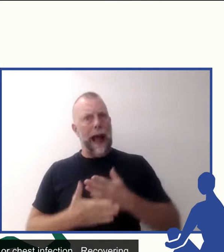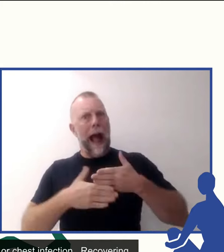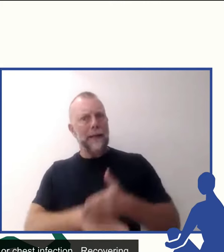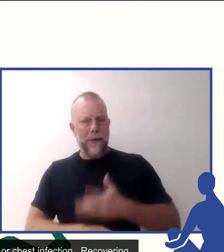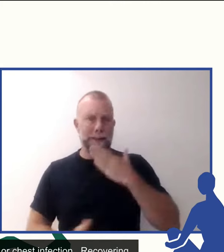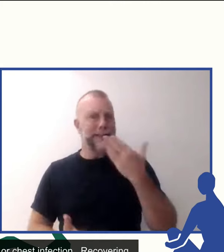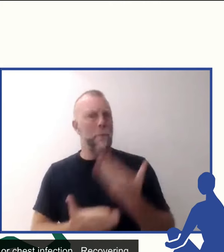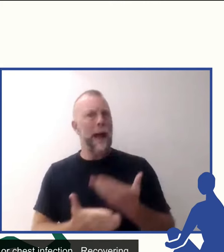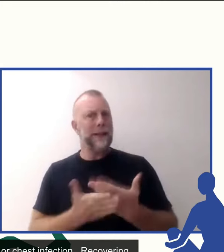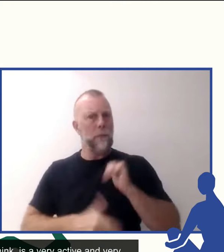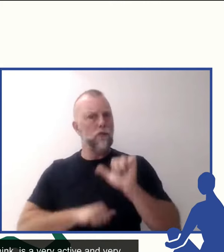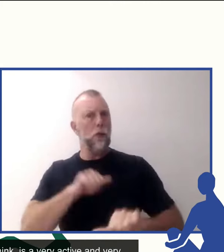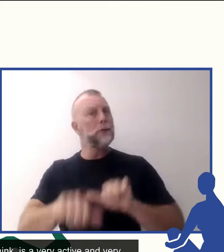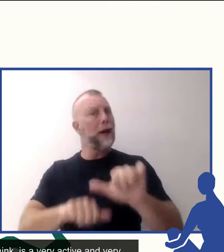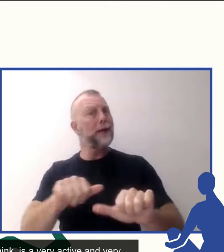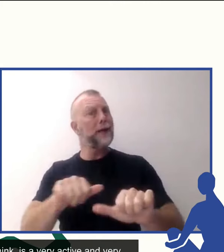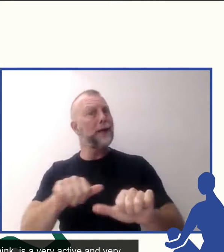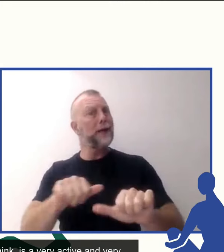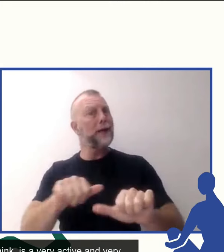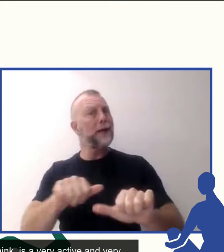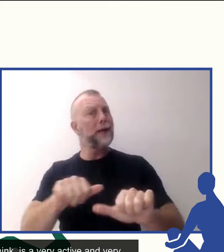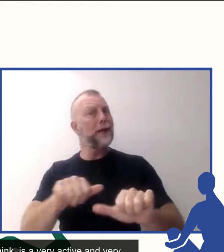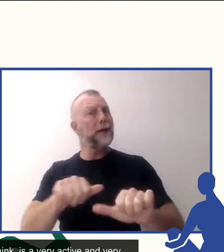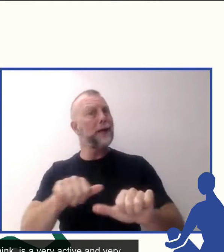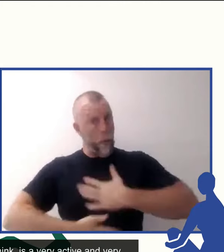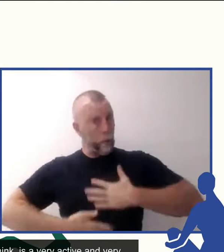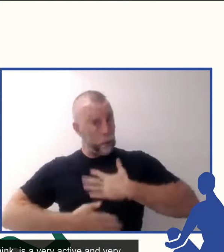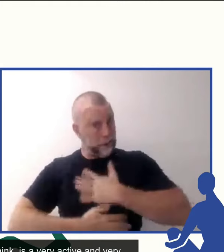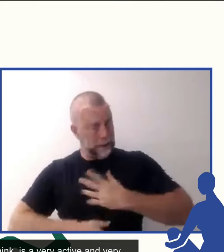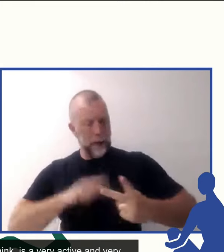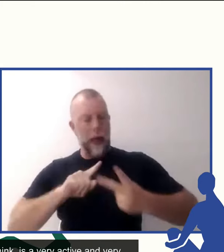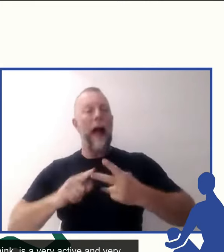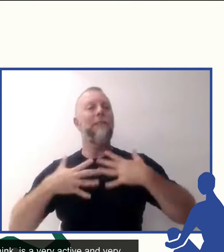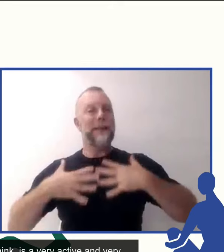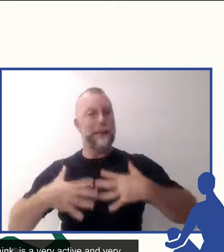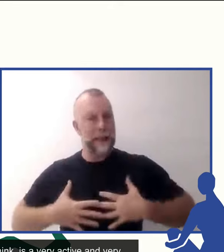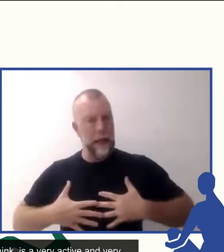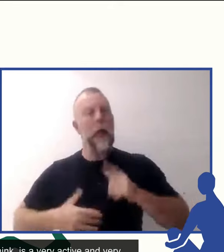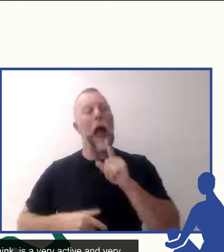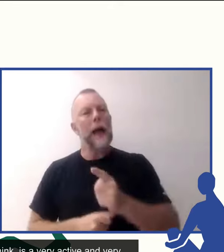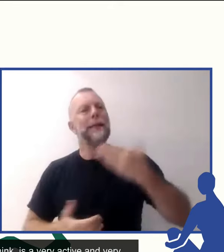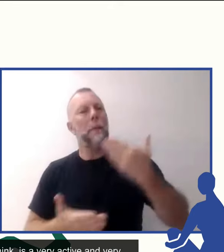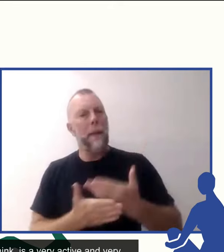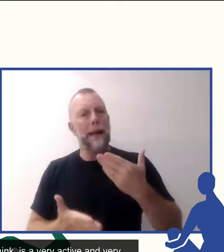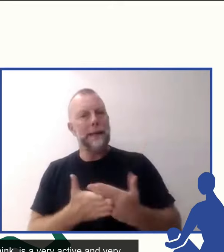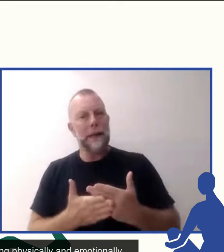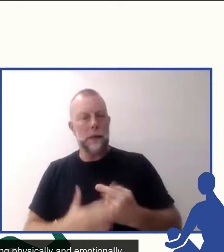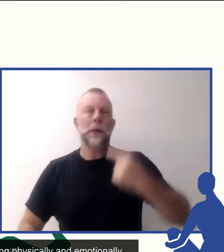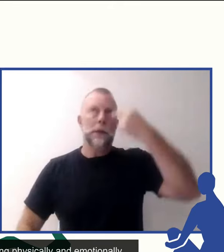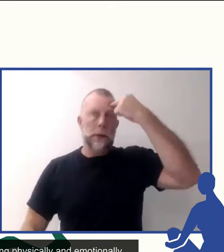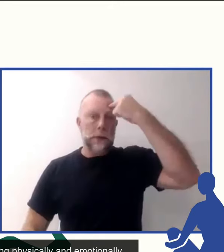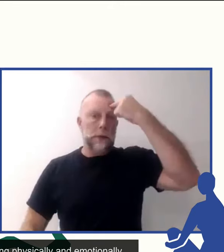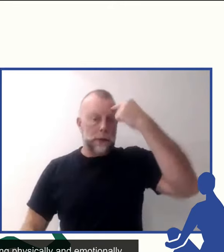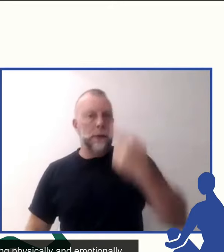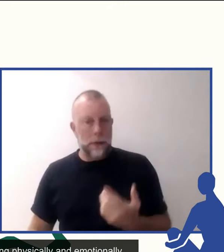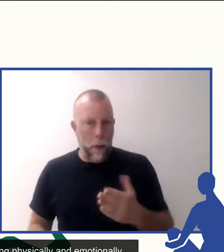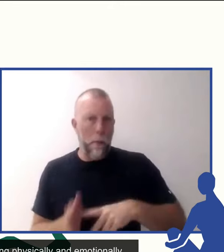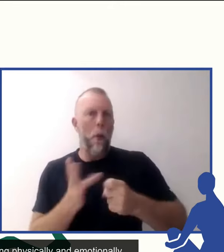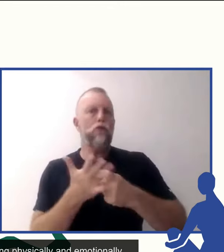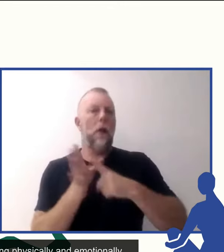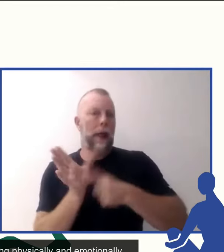demanding process. And it's demanding physically and emotionally, but it's also demanding morally. And I'm happy to say more about